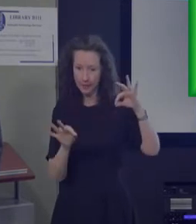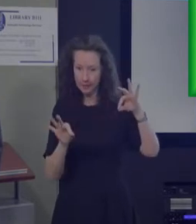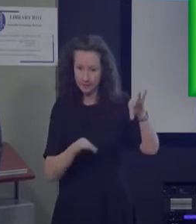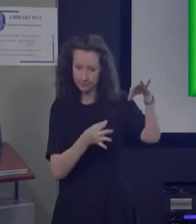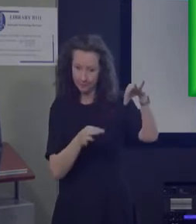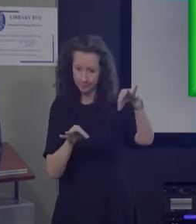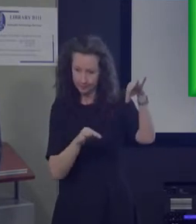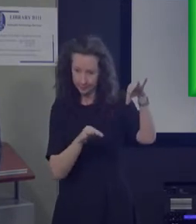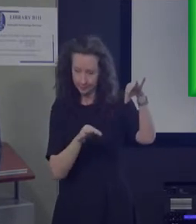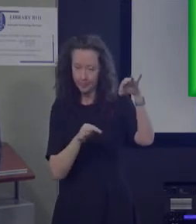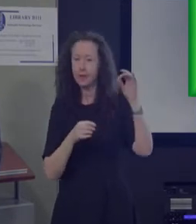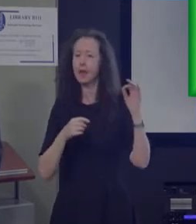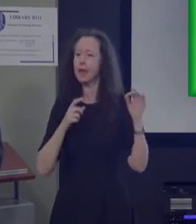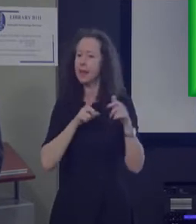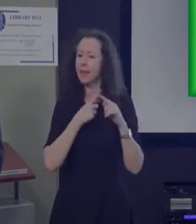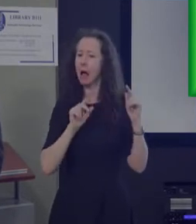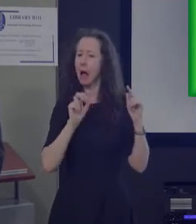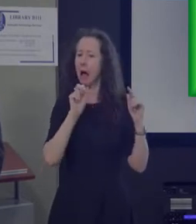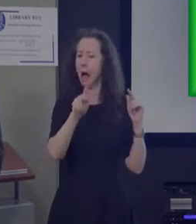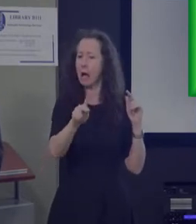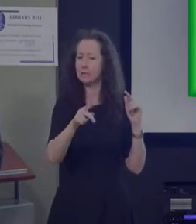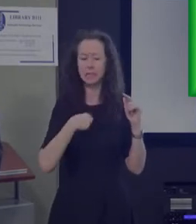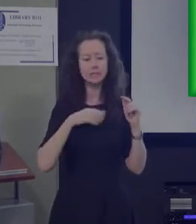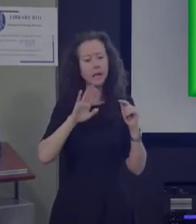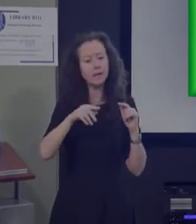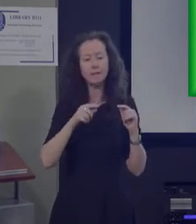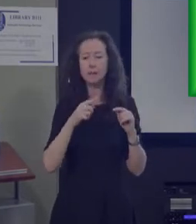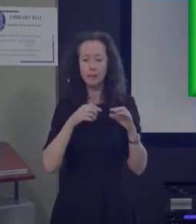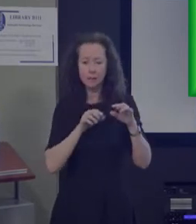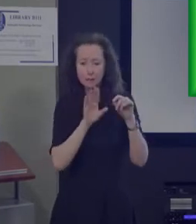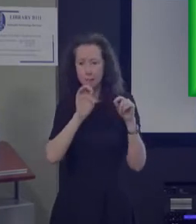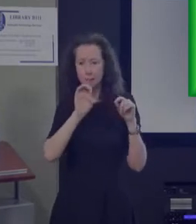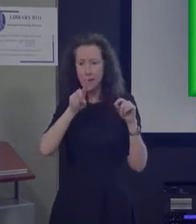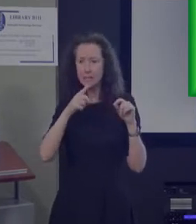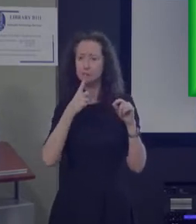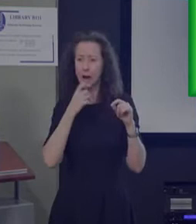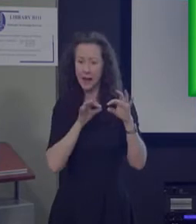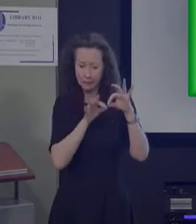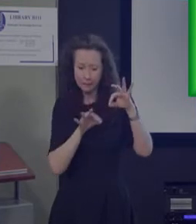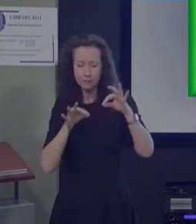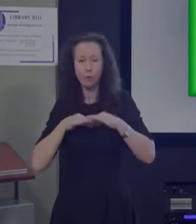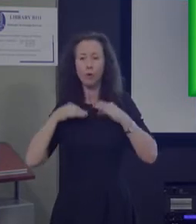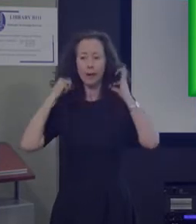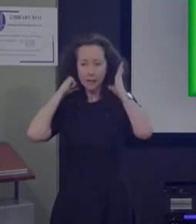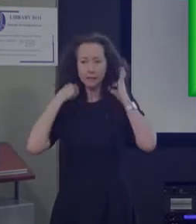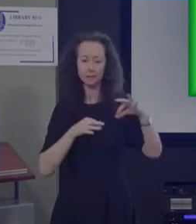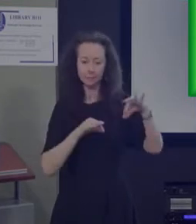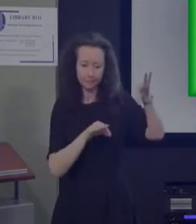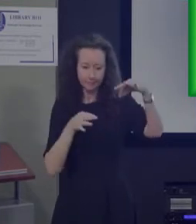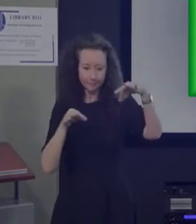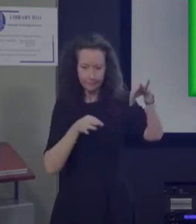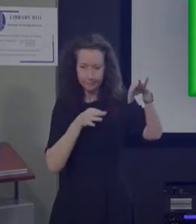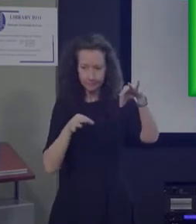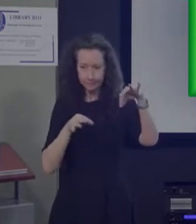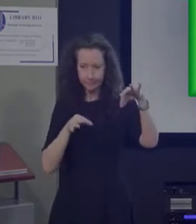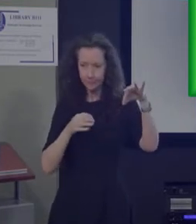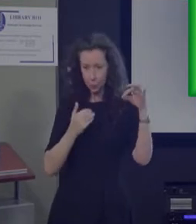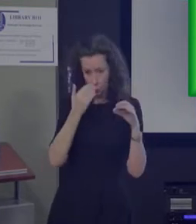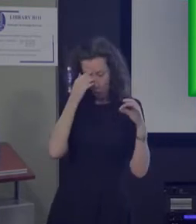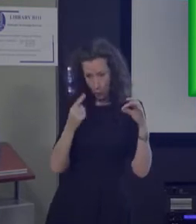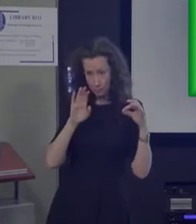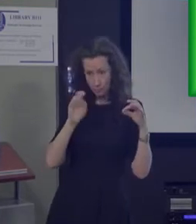boxes closed, and I show you that I built a red necklace. And I say, is this a time you know for sure, or is this a time you have to